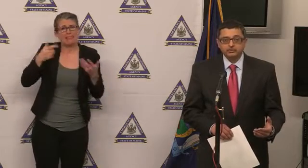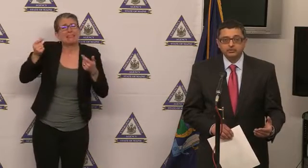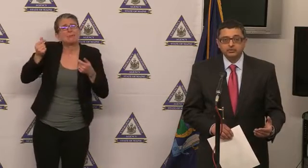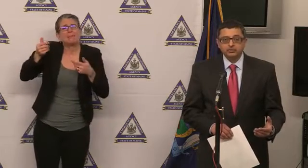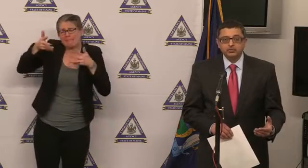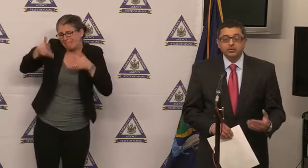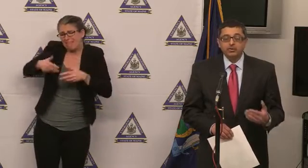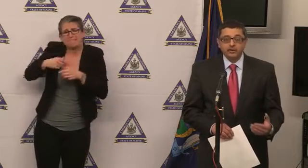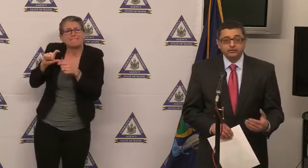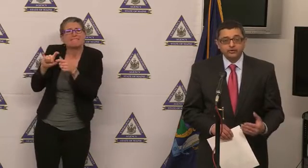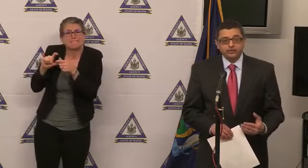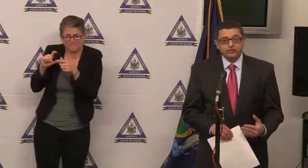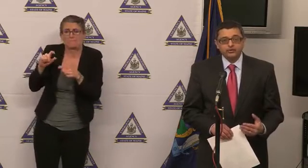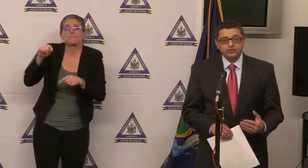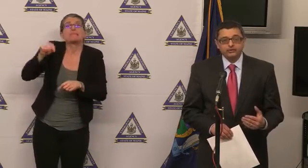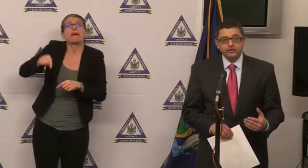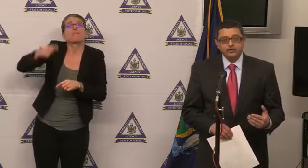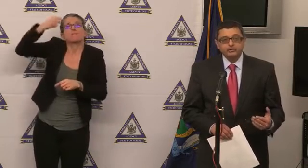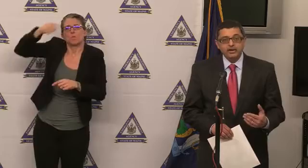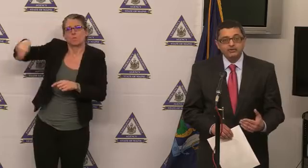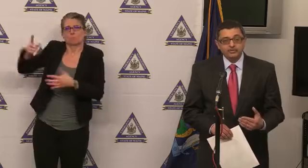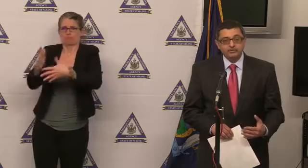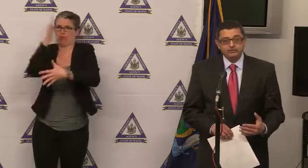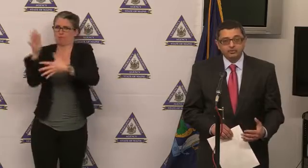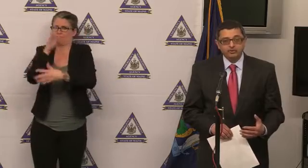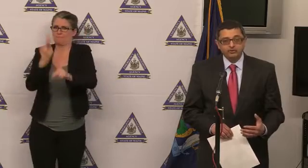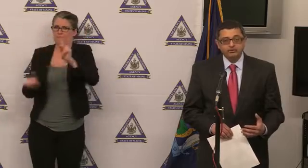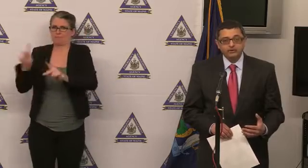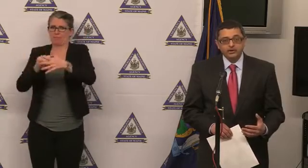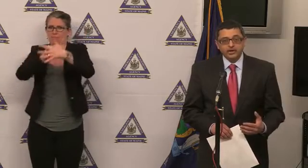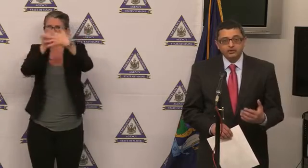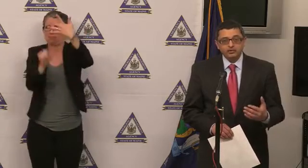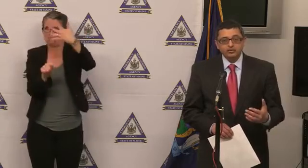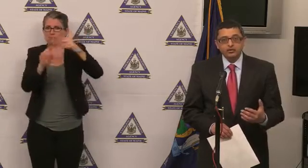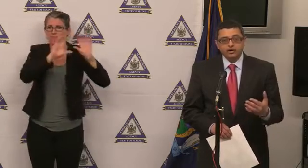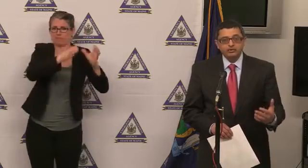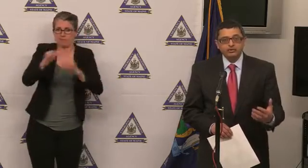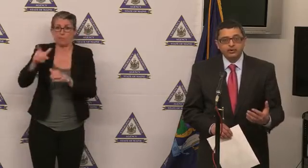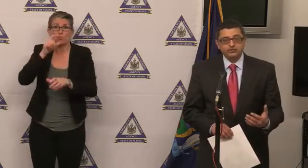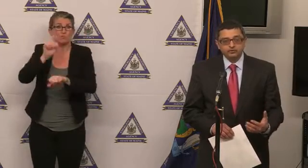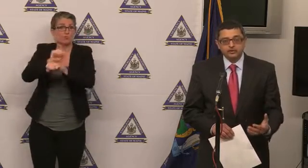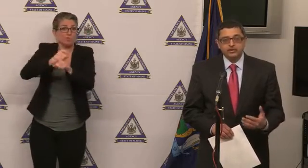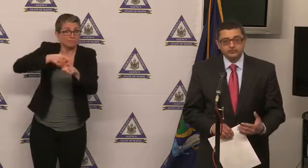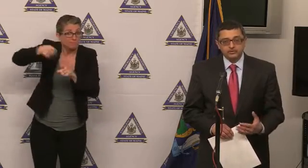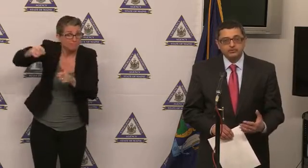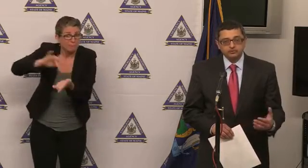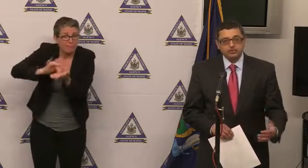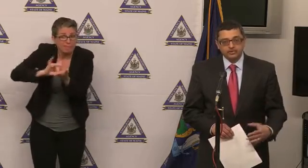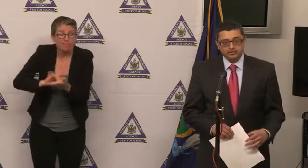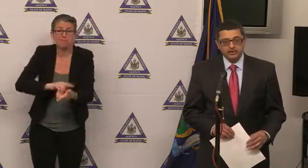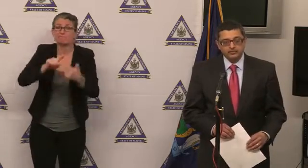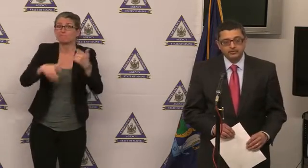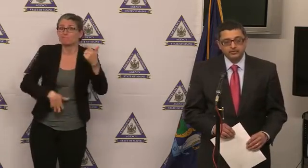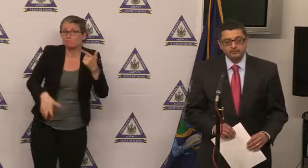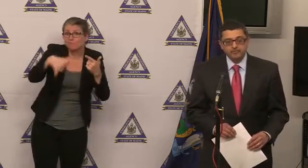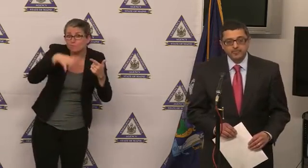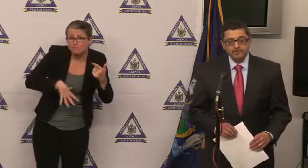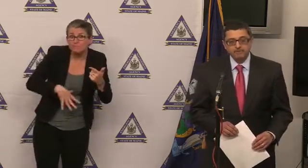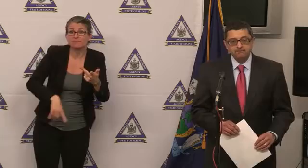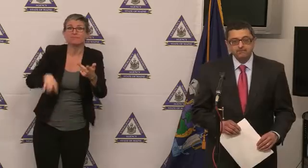hospital or the healthcare workers who may have been exposed and who are otherwise treating people who are in the